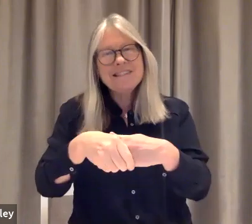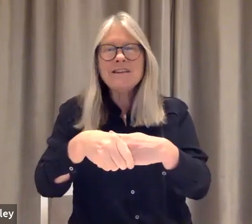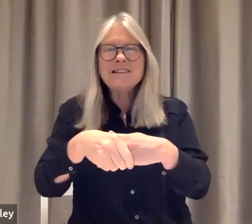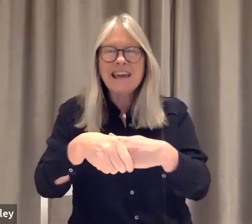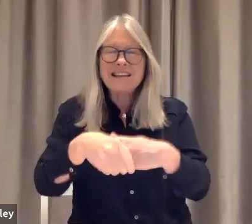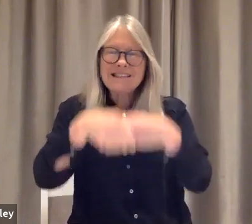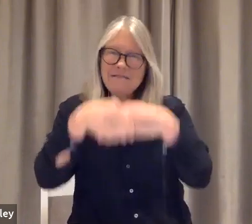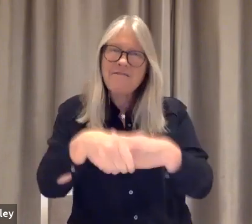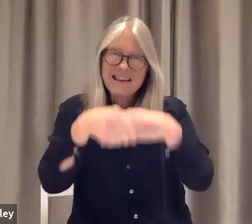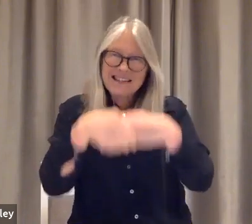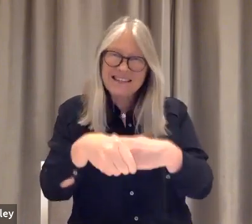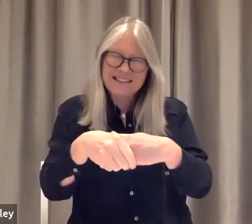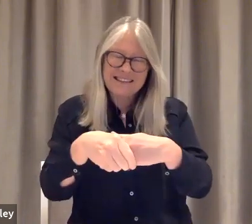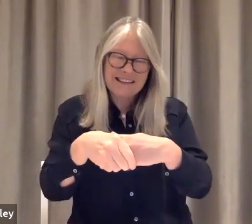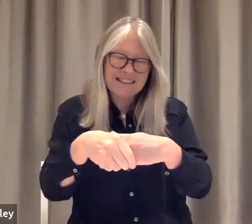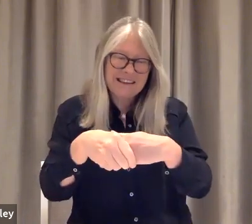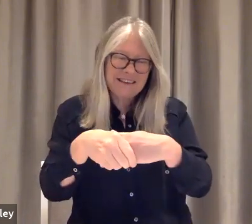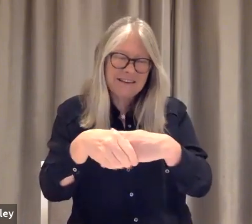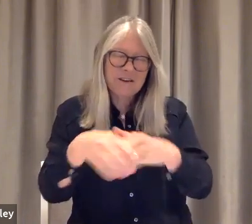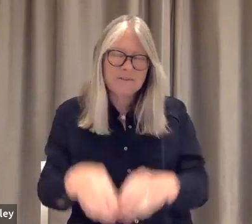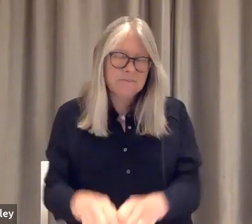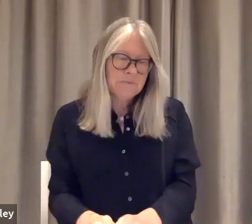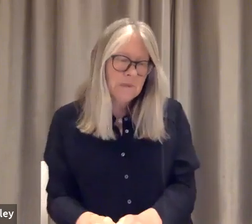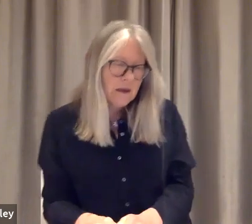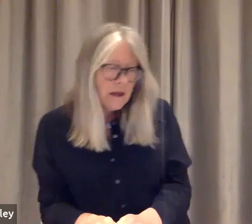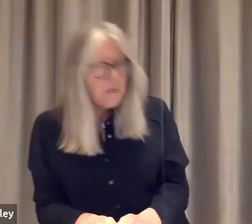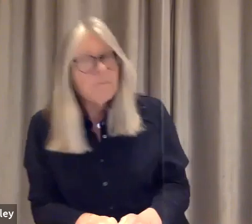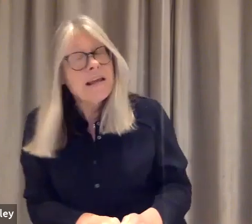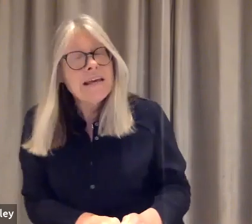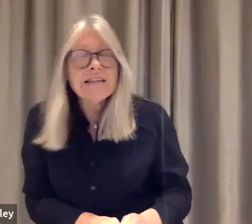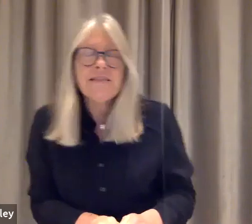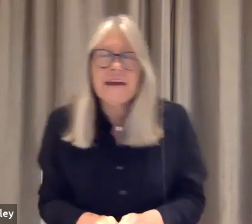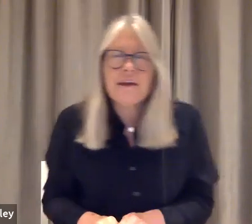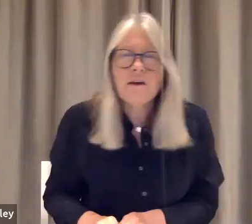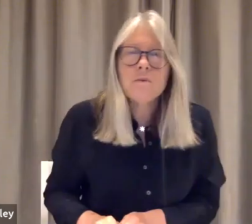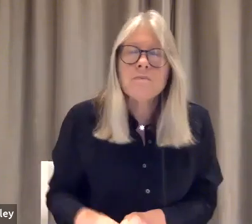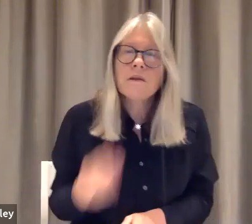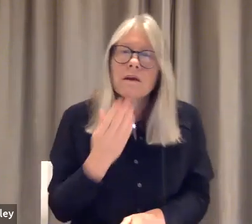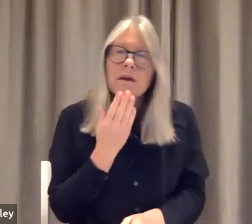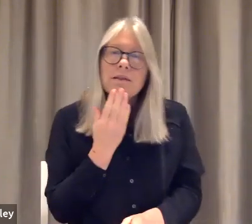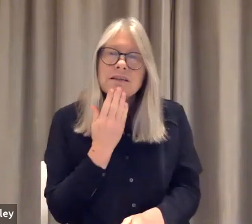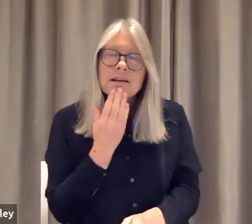little shakes, friend. That's a nice sign, good. Please and thank you. This hand